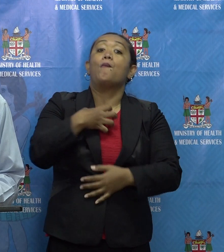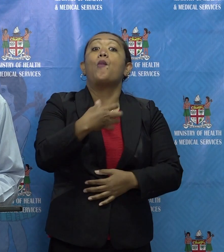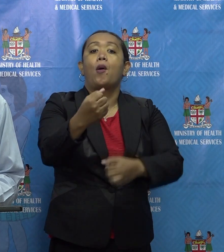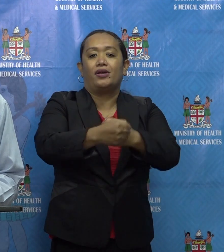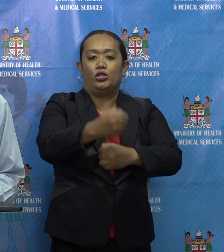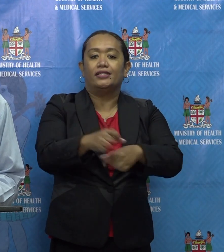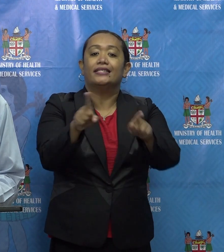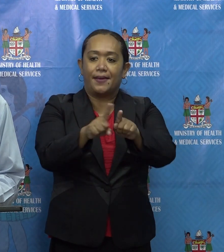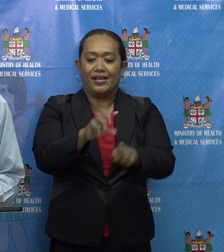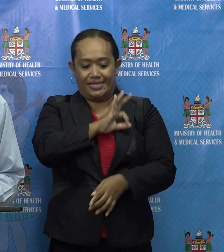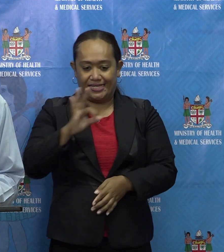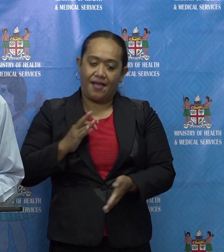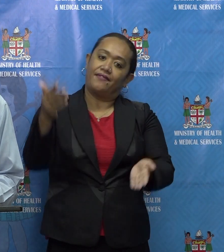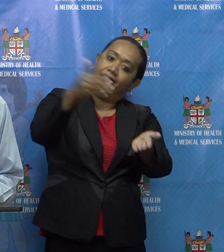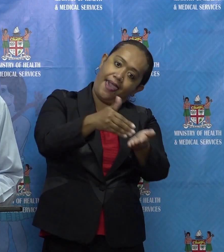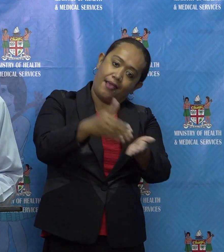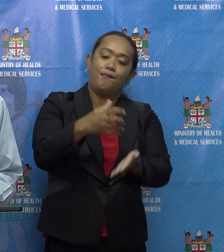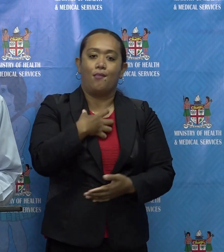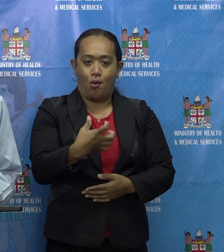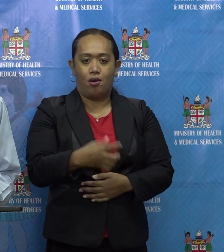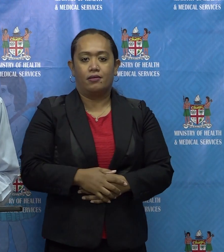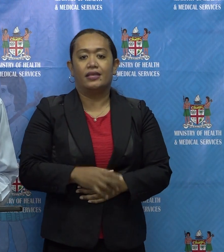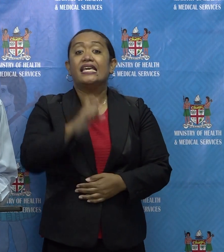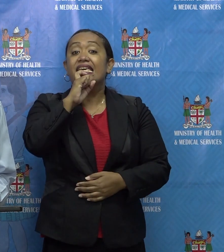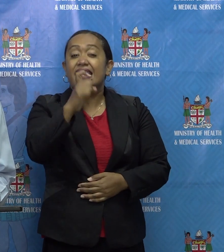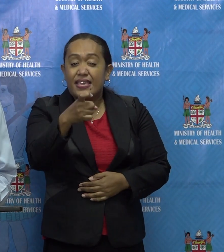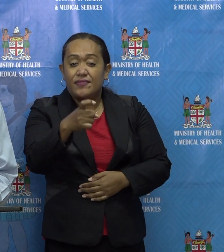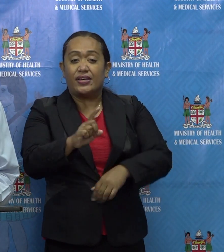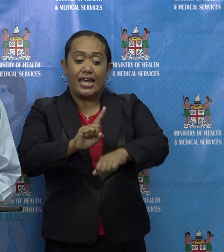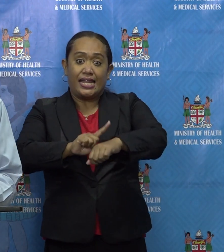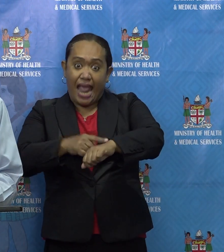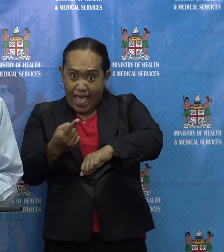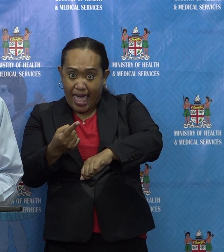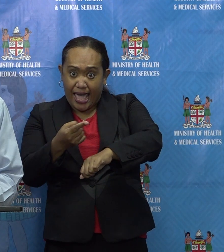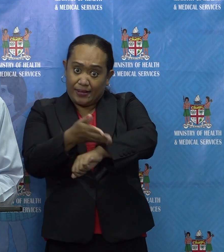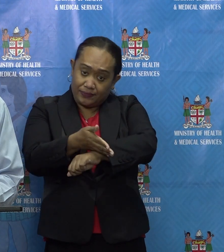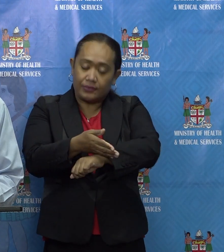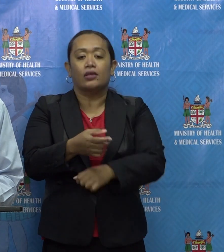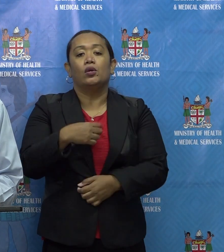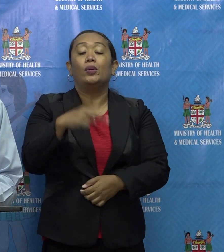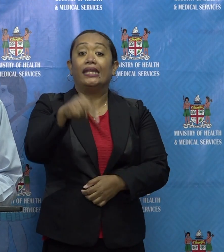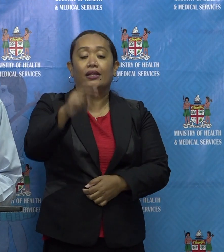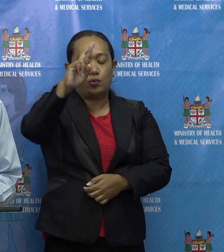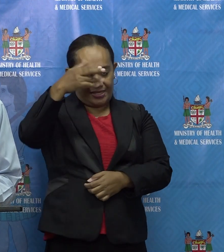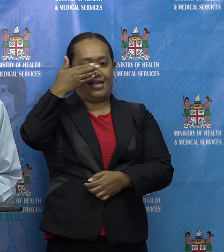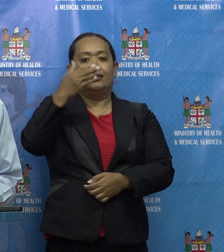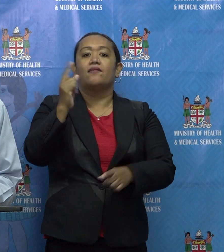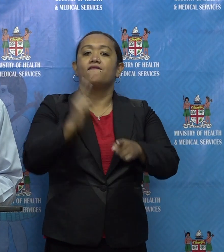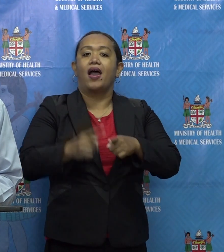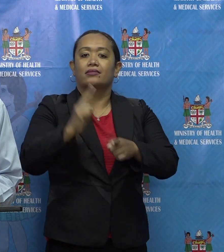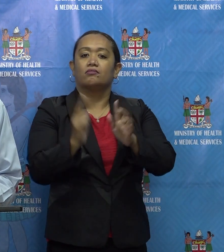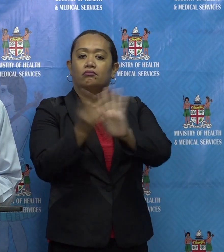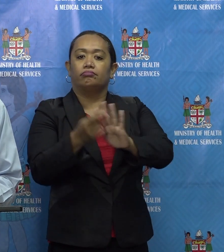staff. However, any delay in the turnaround of results is worrying because we need results of tests as soon as